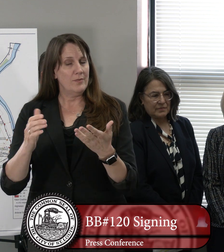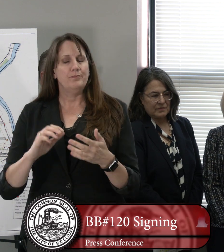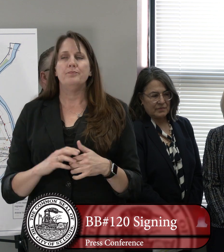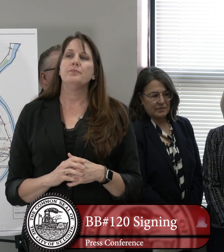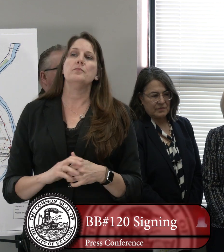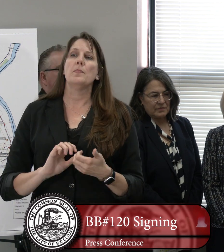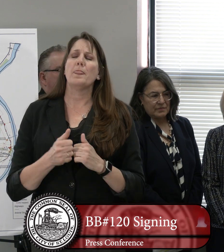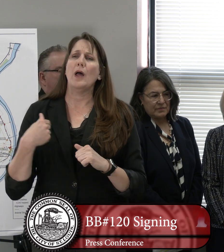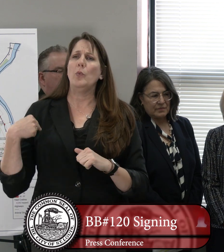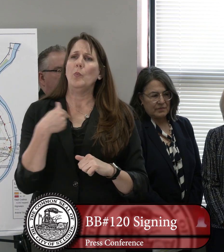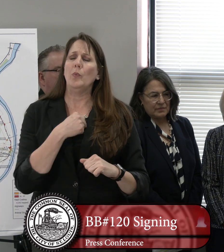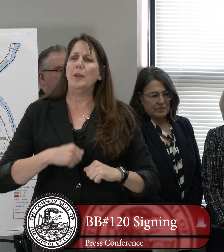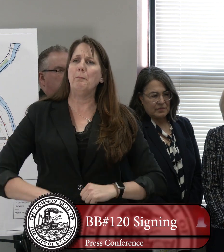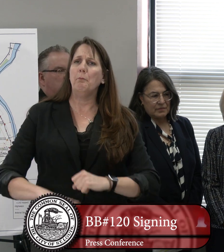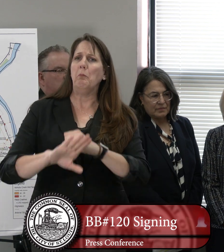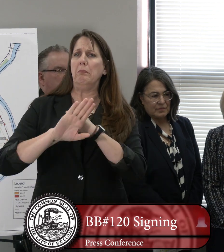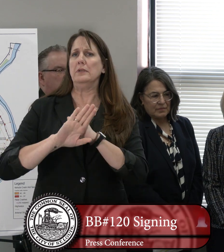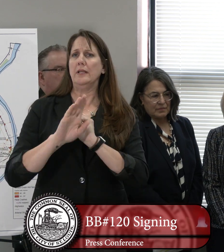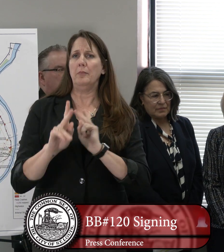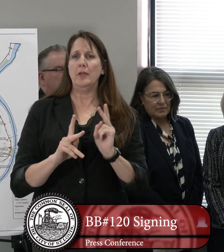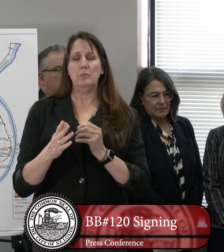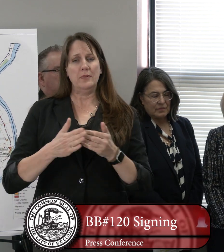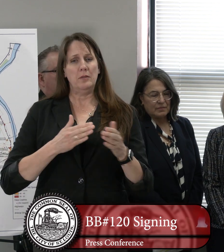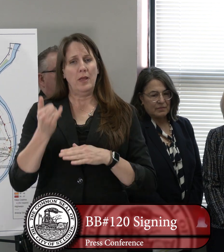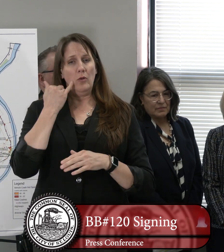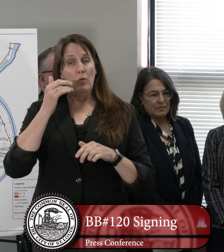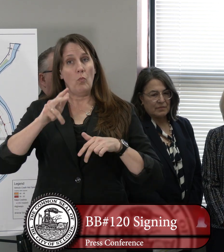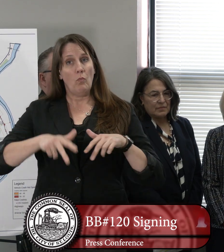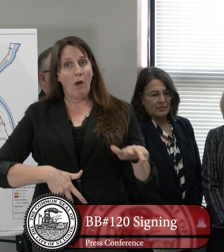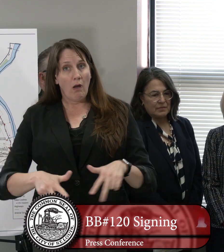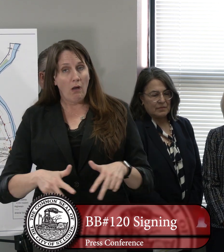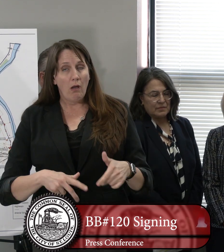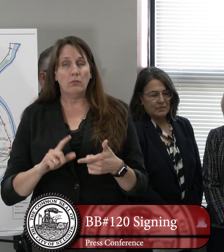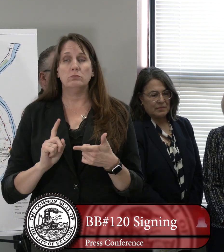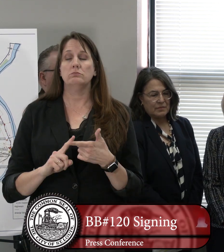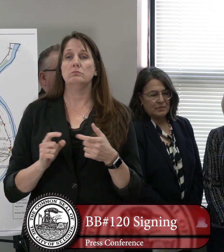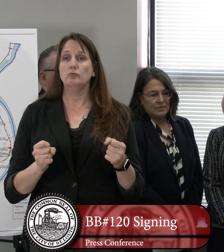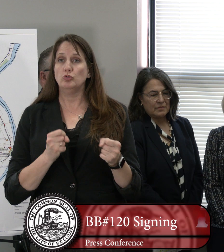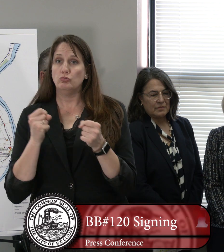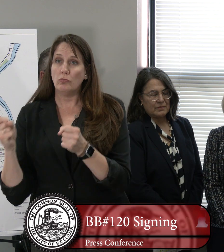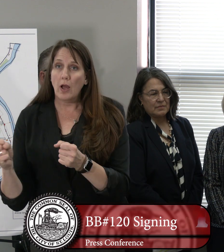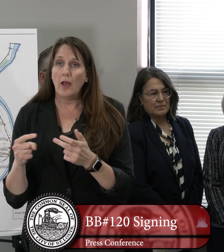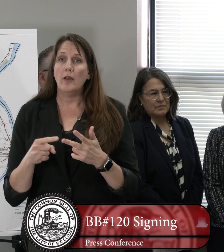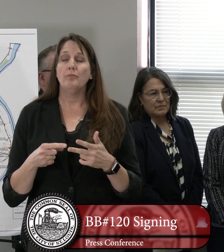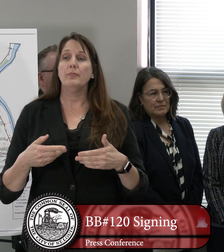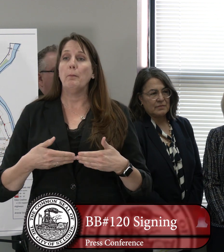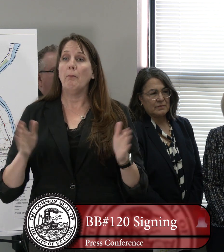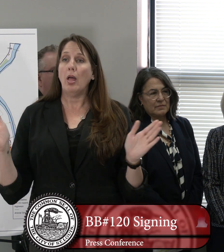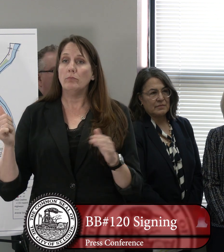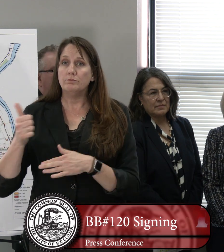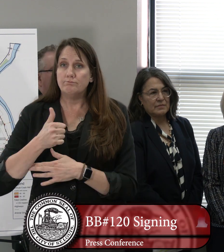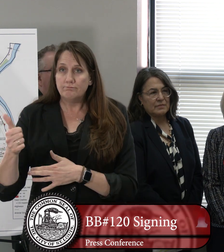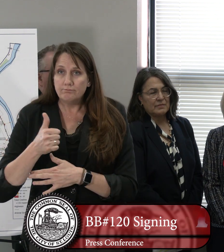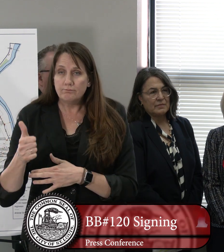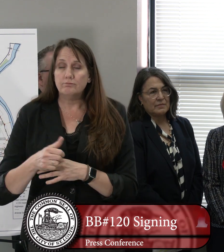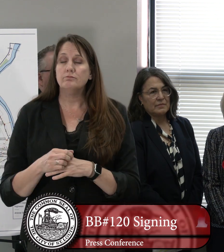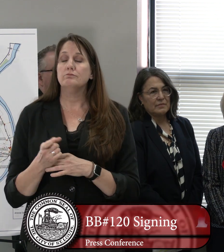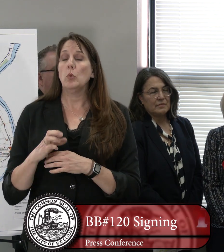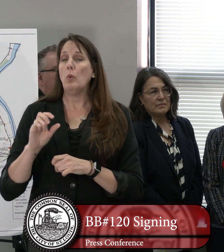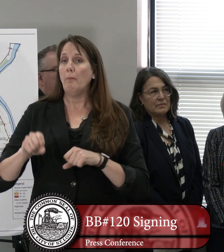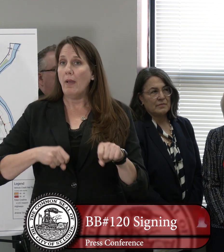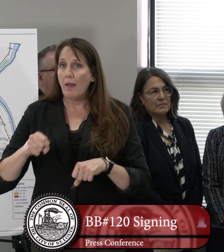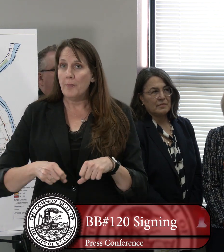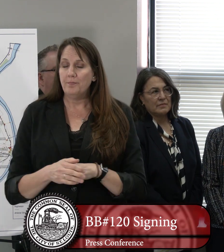choose to get around? Walking, biking, driving, and public transit. It's these questions that brought us here